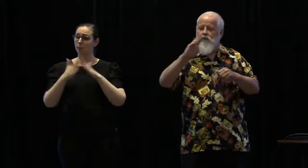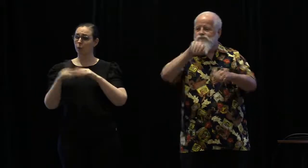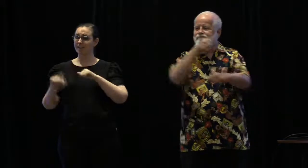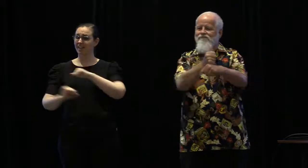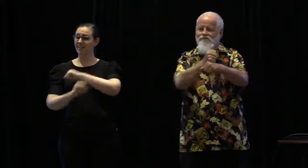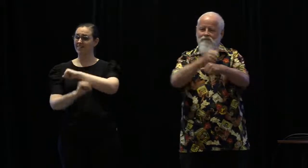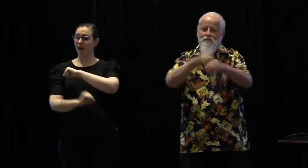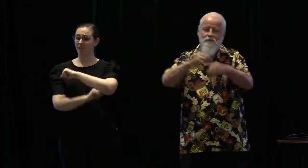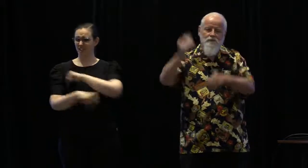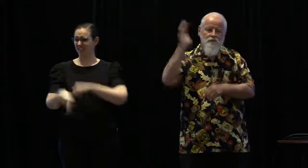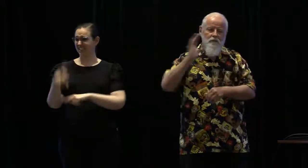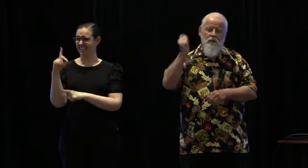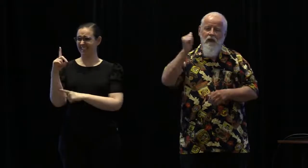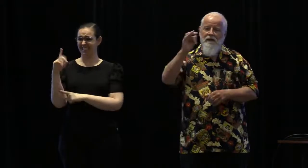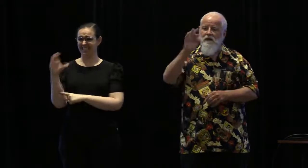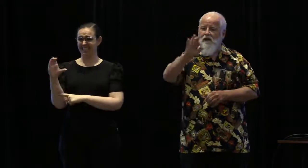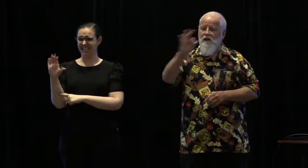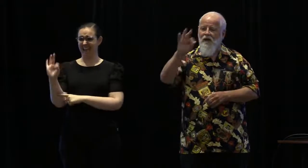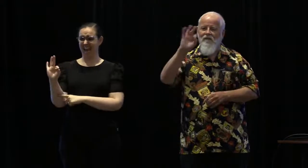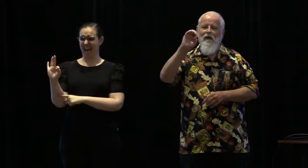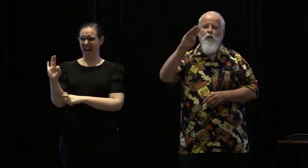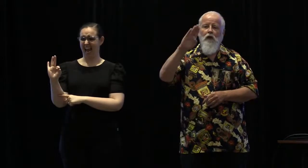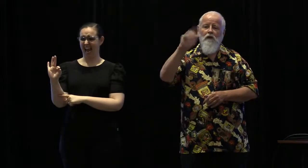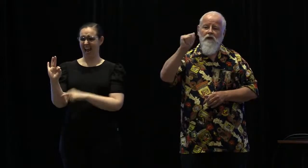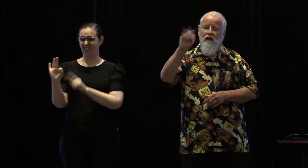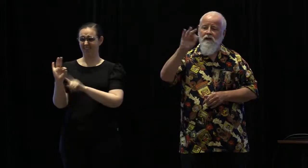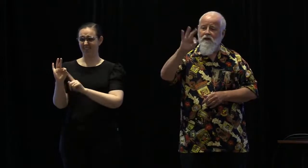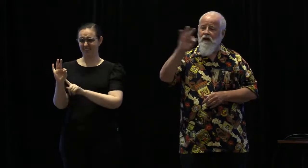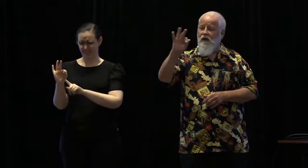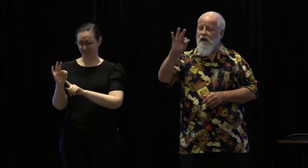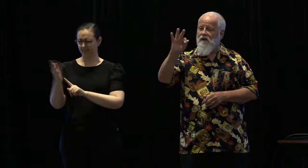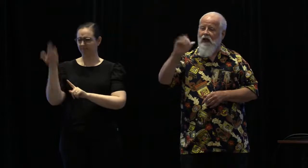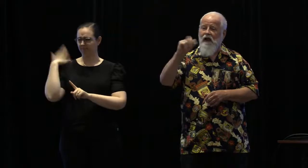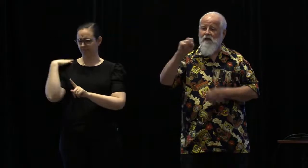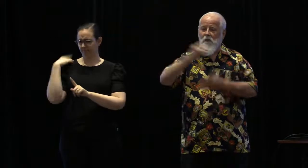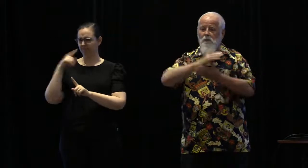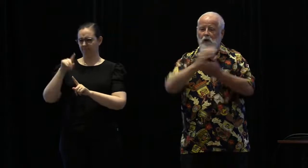Community Foundation, or DCF, came into being in